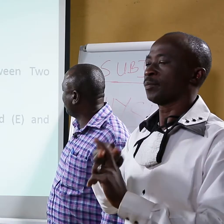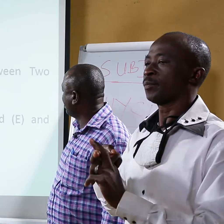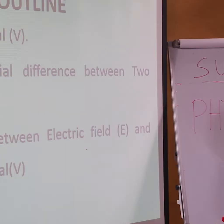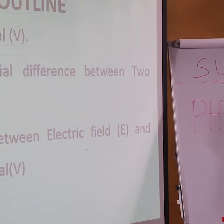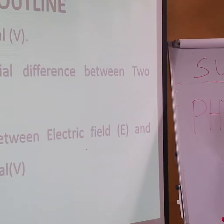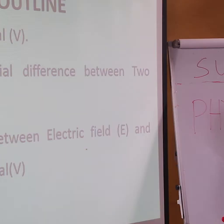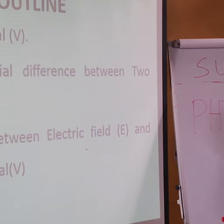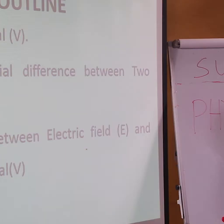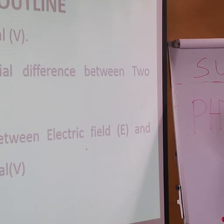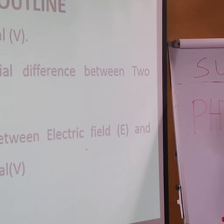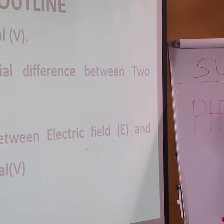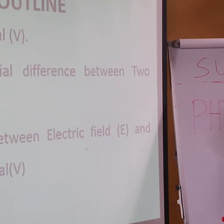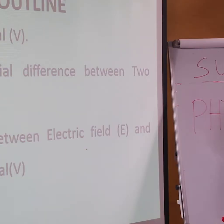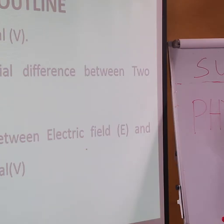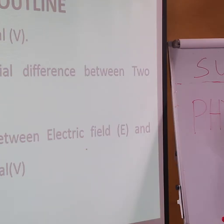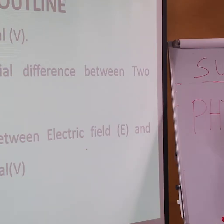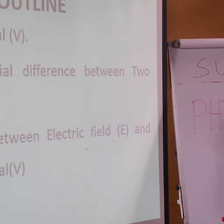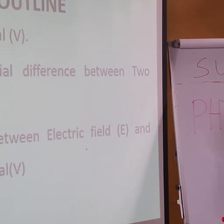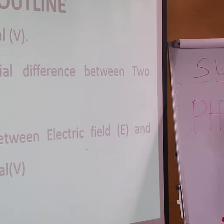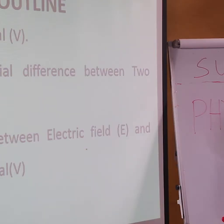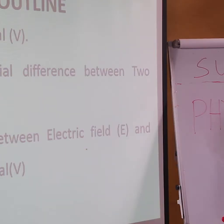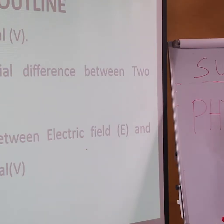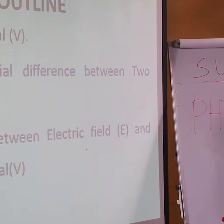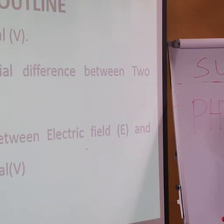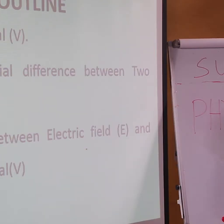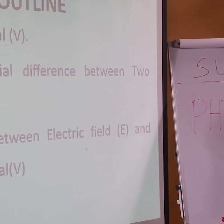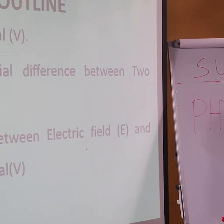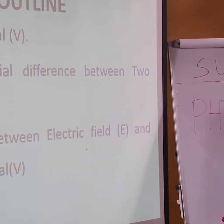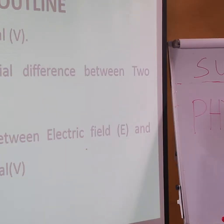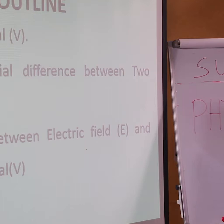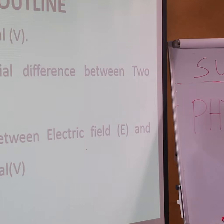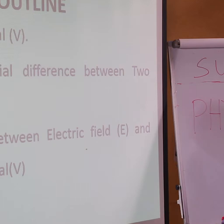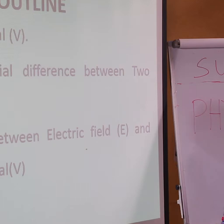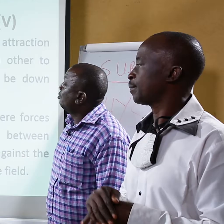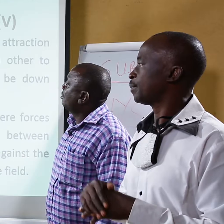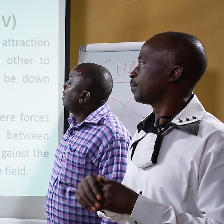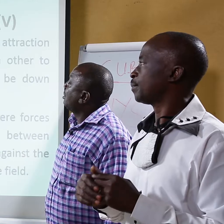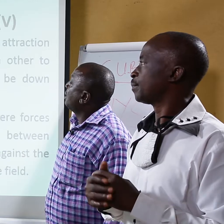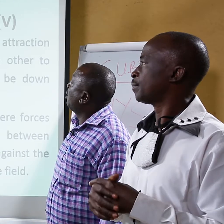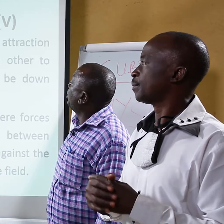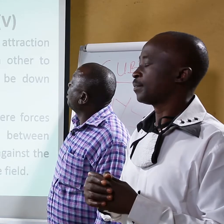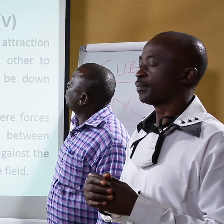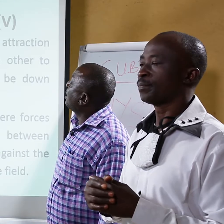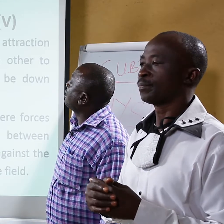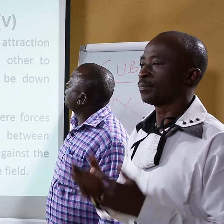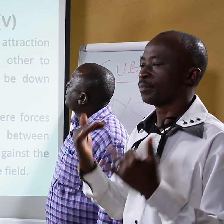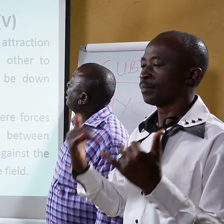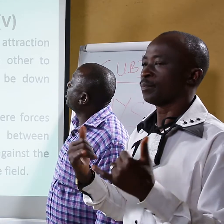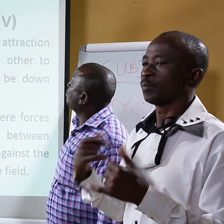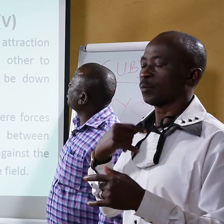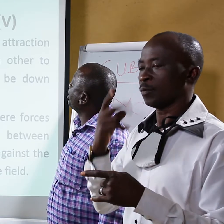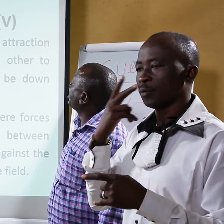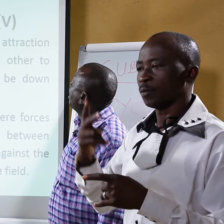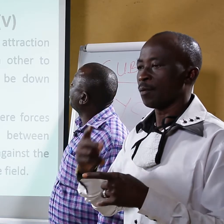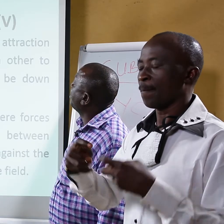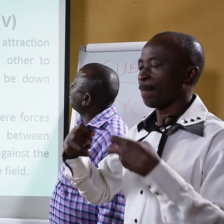electric field E and electric potential V. Now we look at